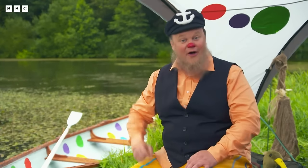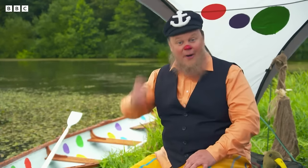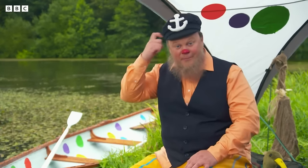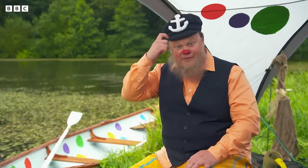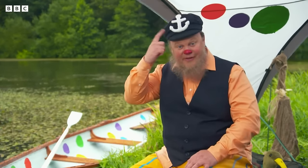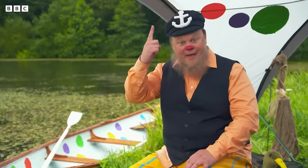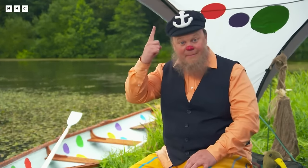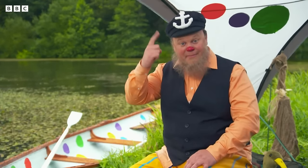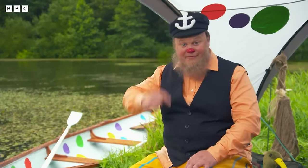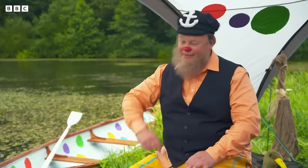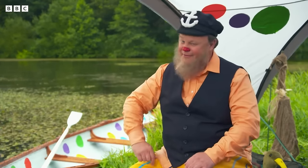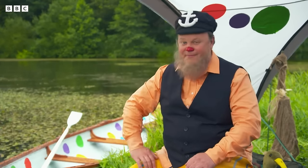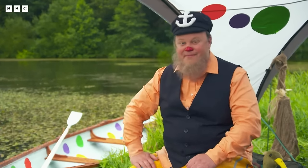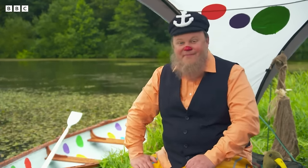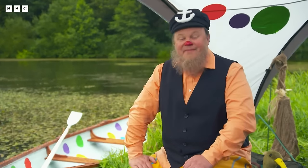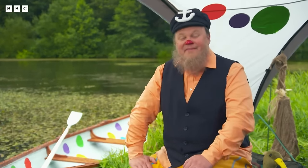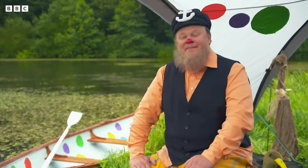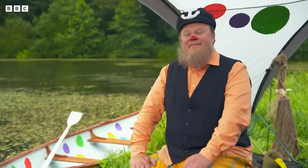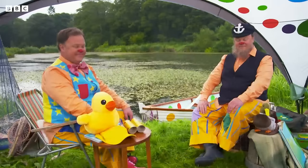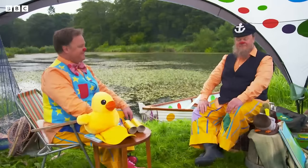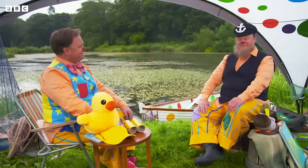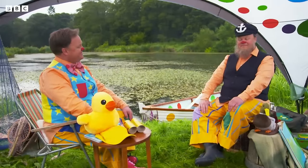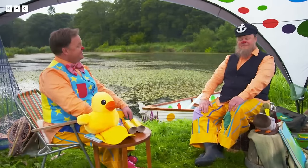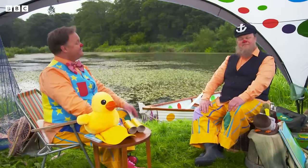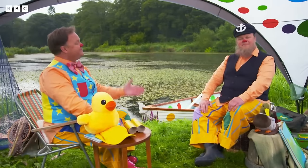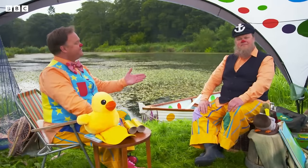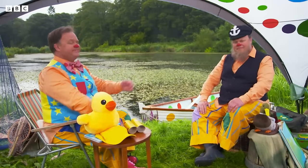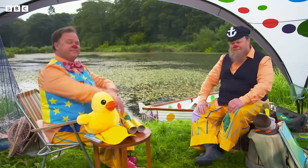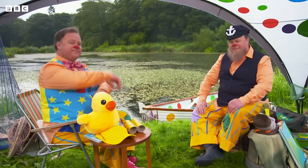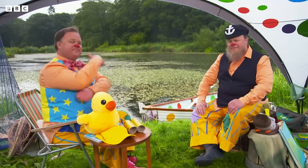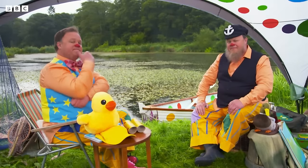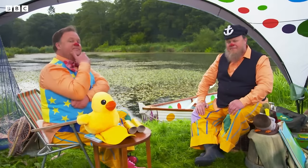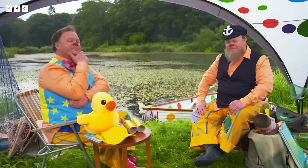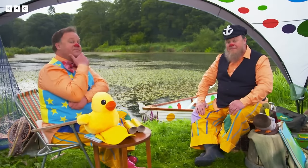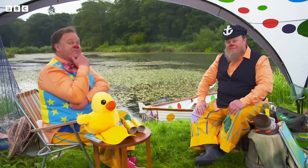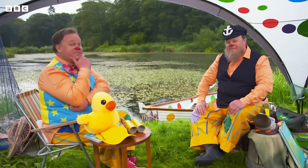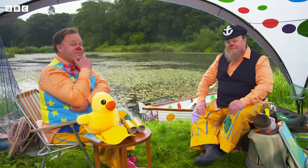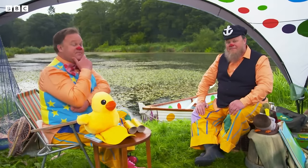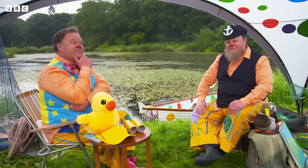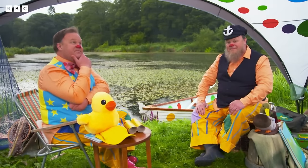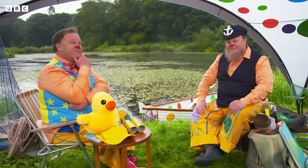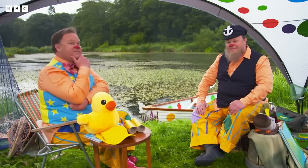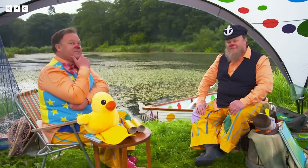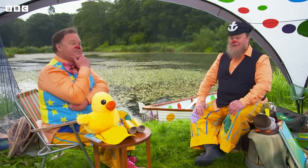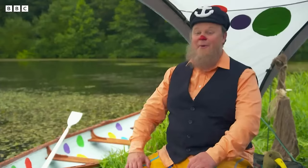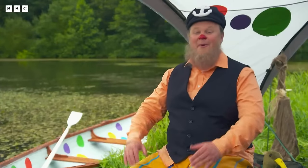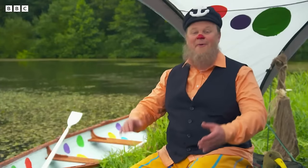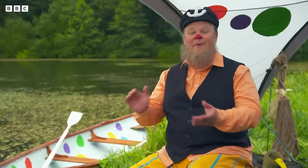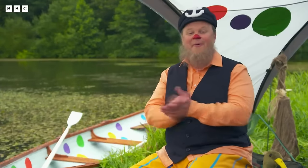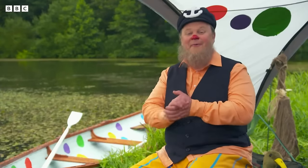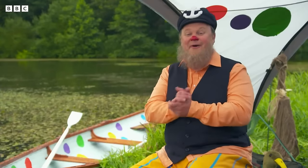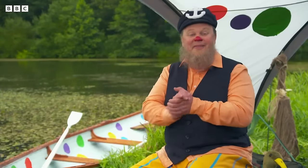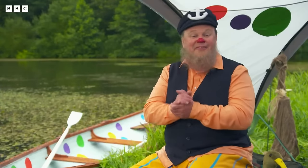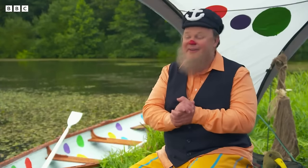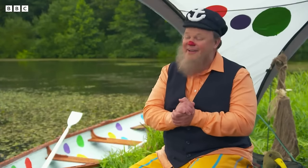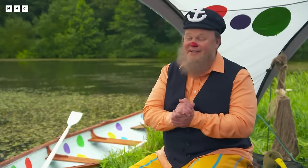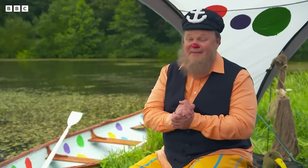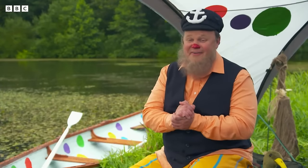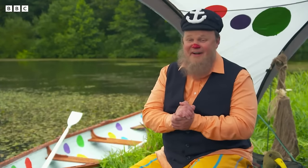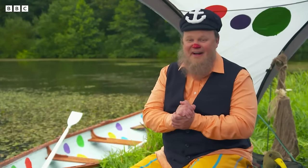top tips. Ooh, what's your first duck spotting tip, Fisherman Tumble? Oh, I thought you'd never